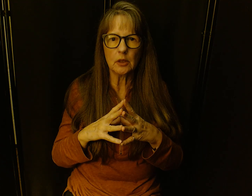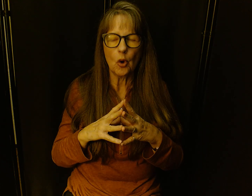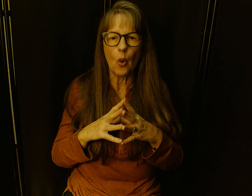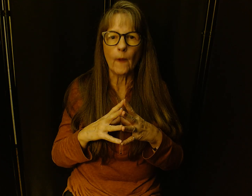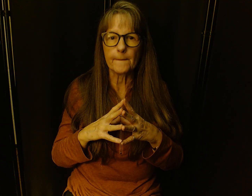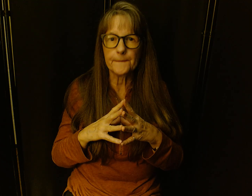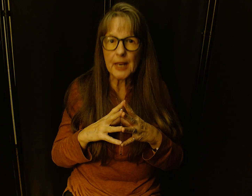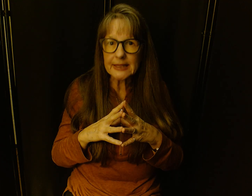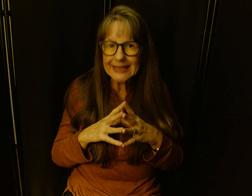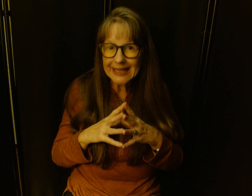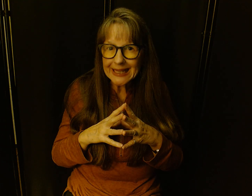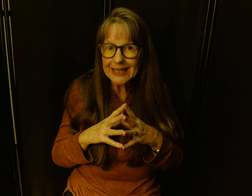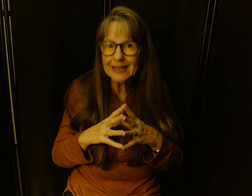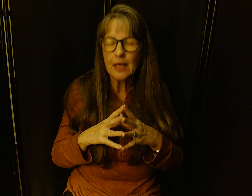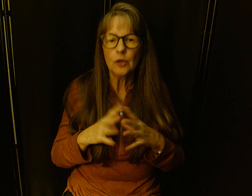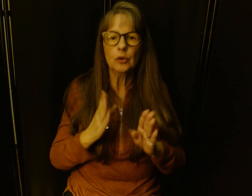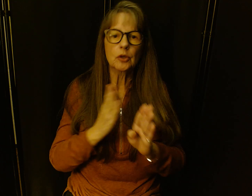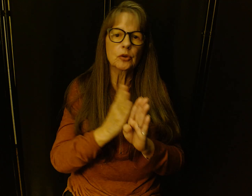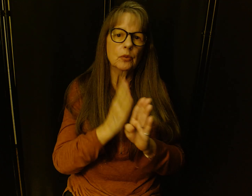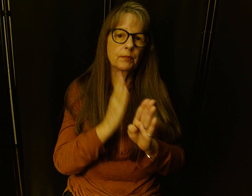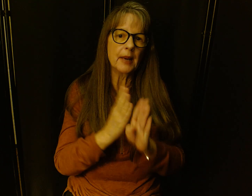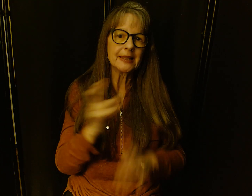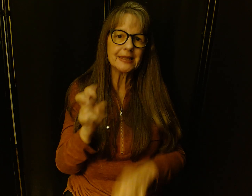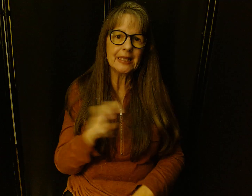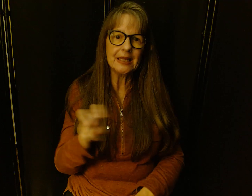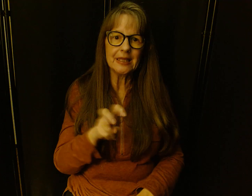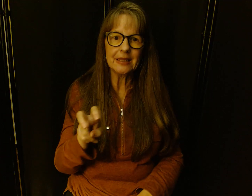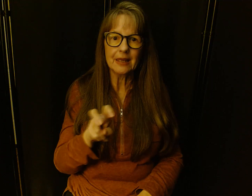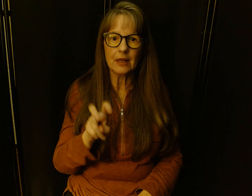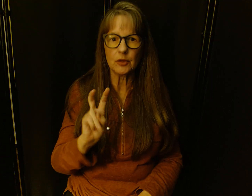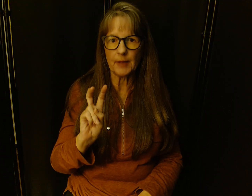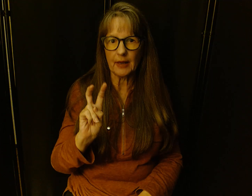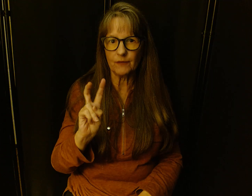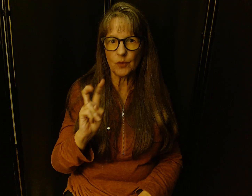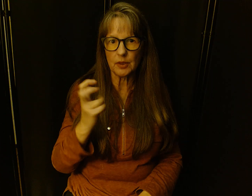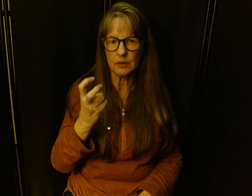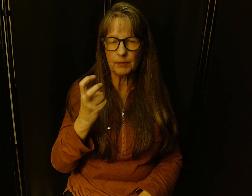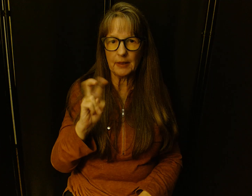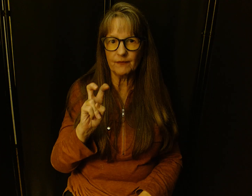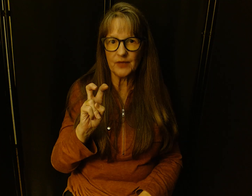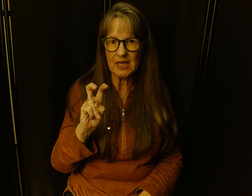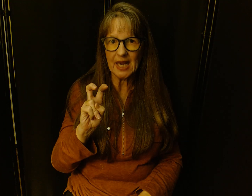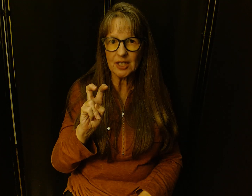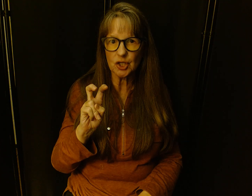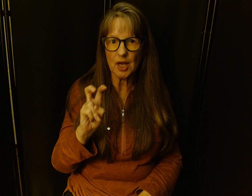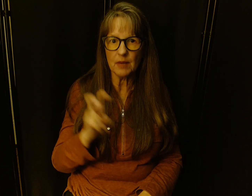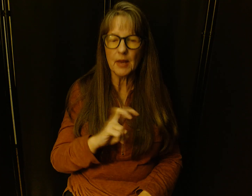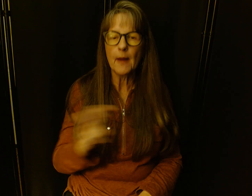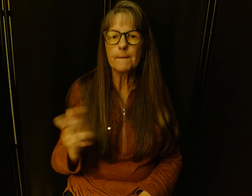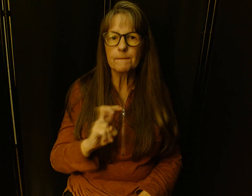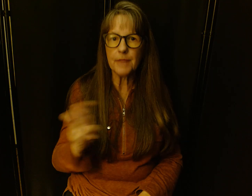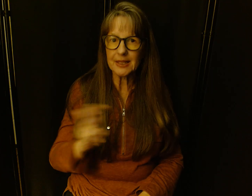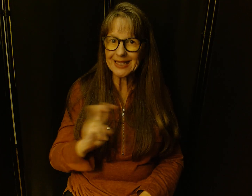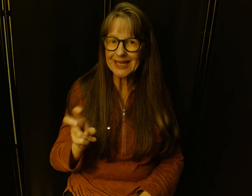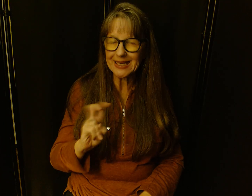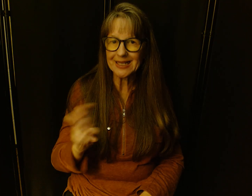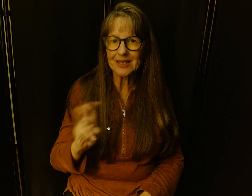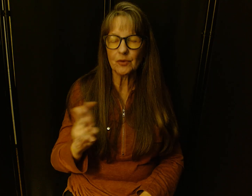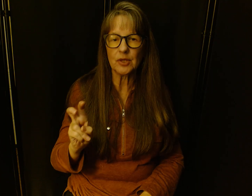or busing. You could do busing. Goes back and forth, a bent V hand shape. Busing, which they had to get on